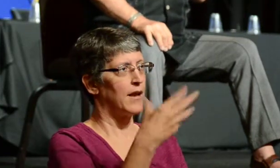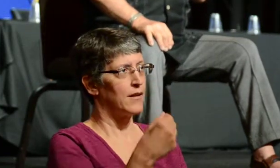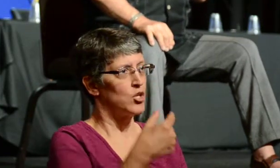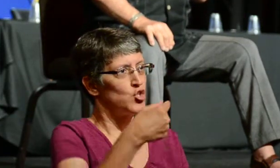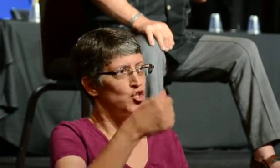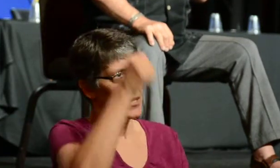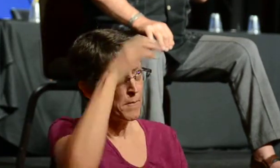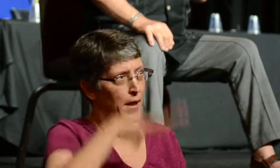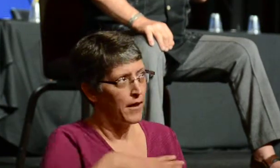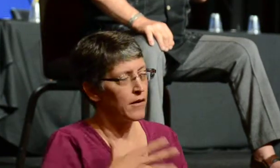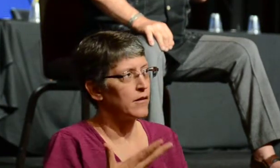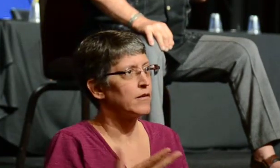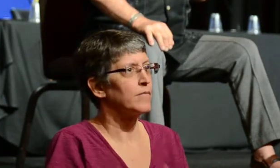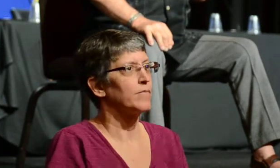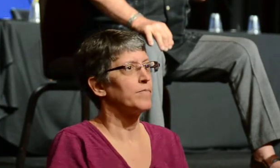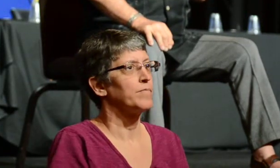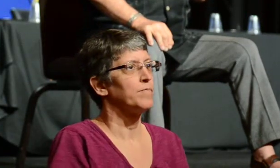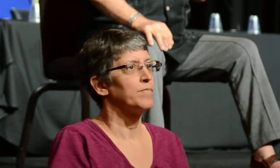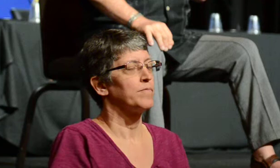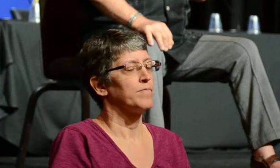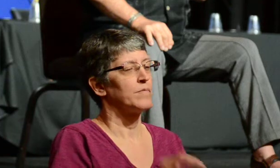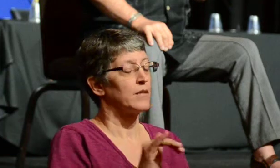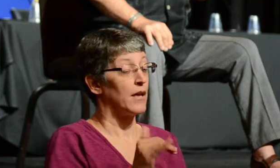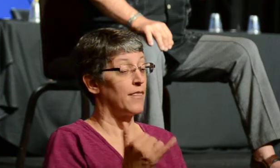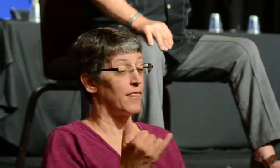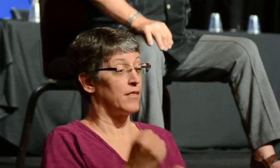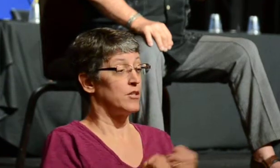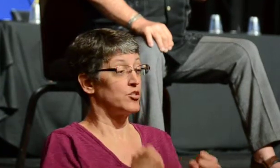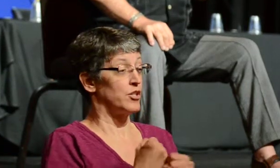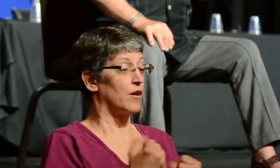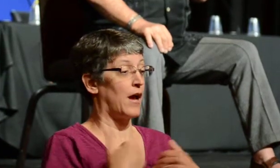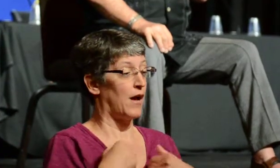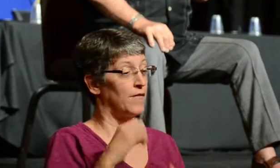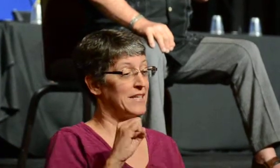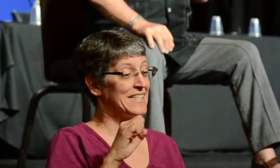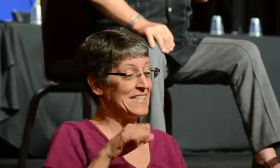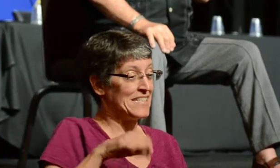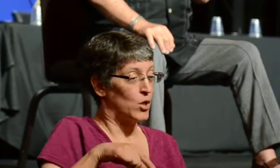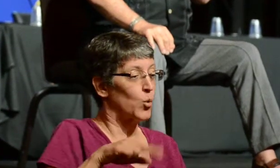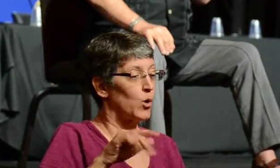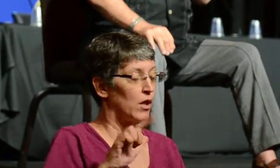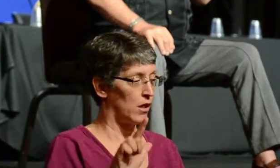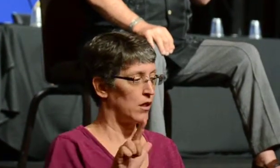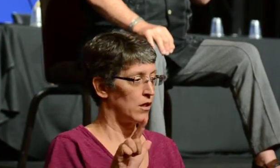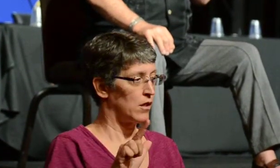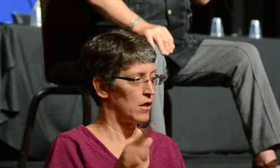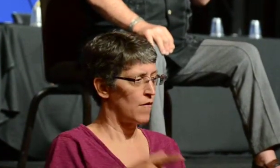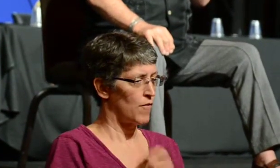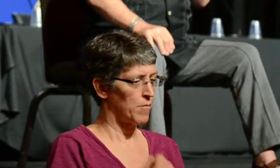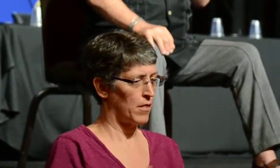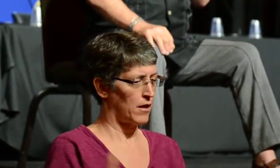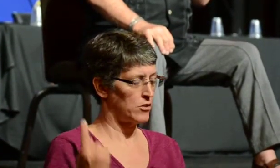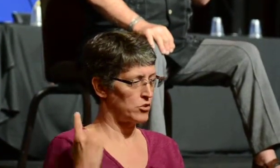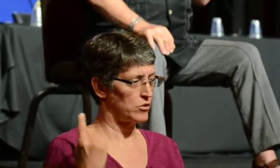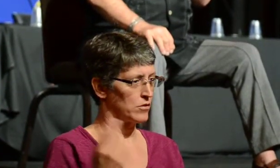it's this is a sequel this year from last year's